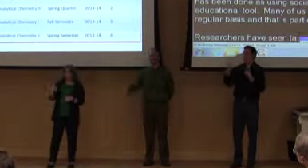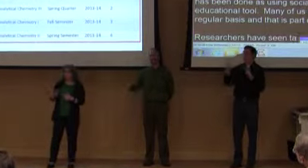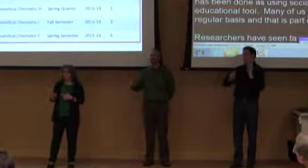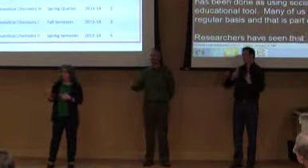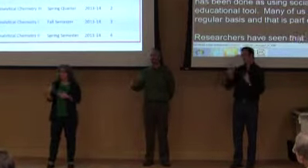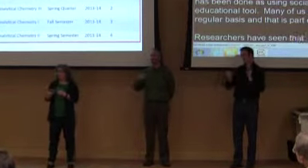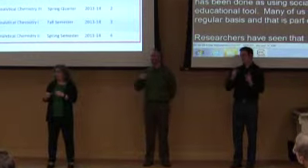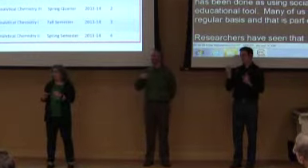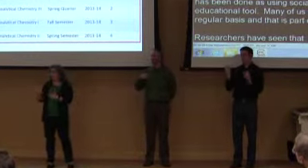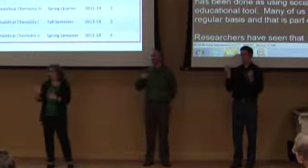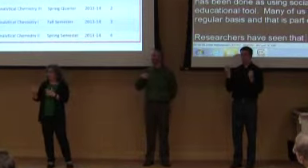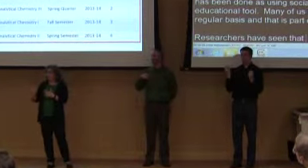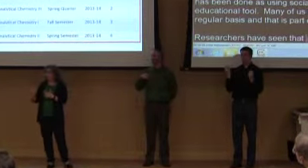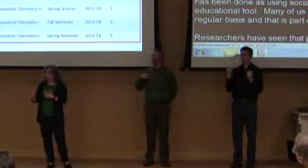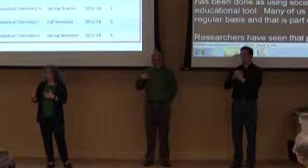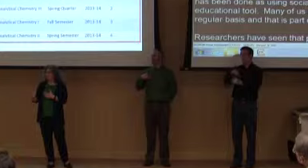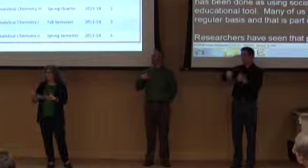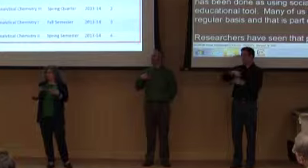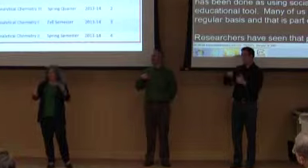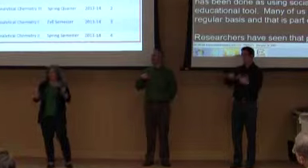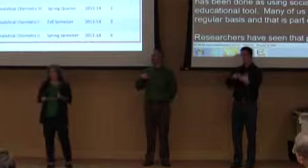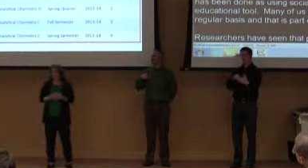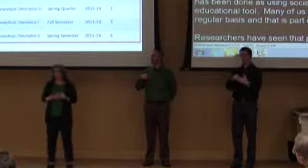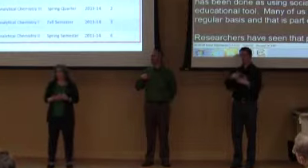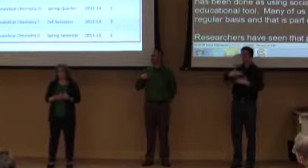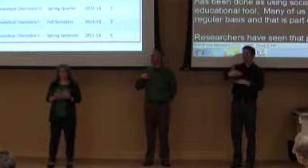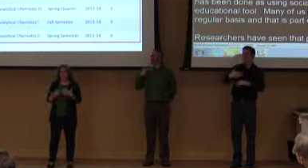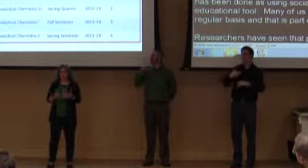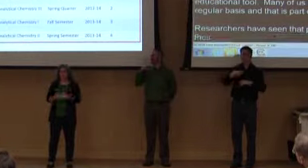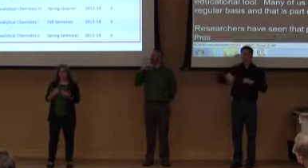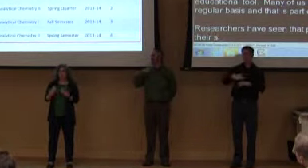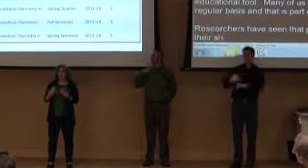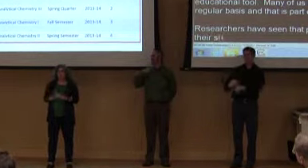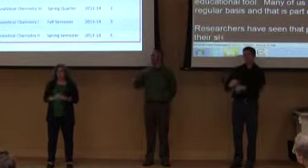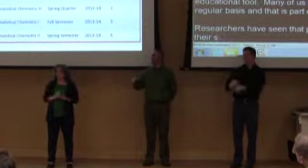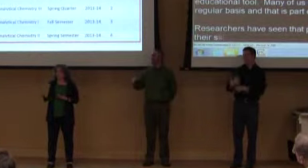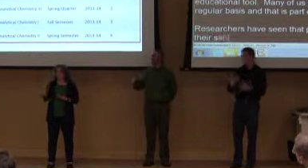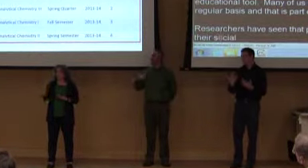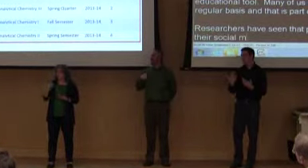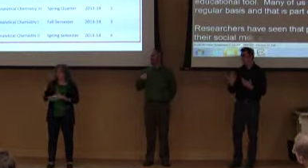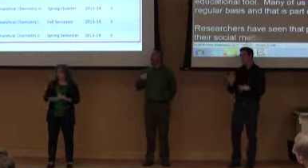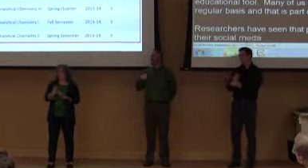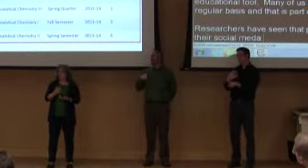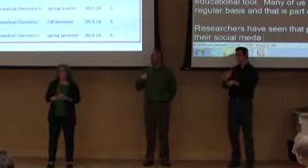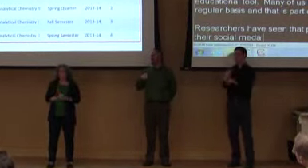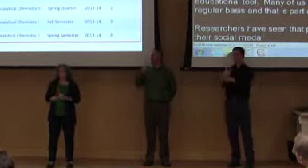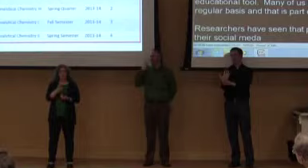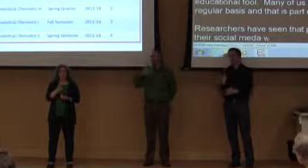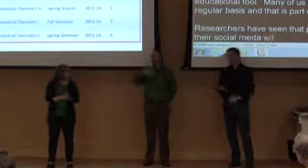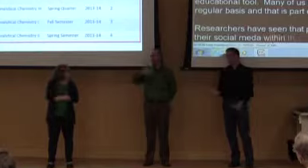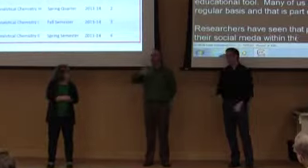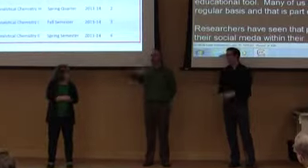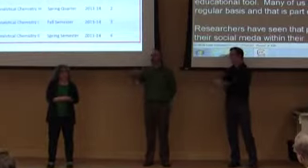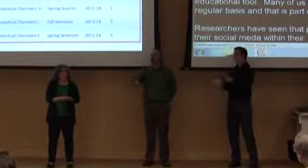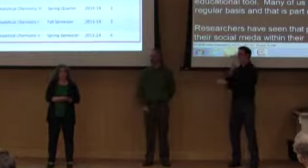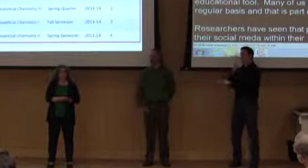people sign to each other all over campus on using the video stuff. Yeah, I